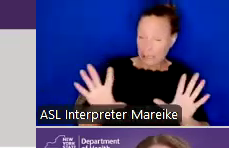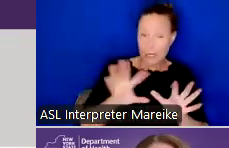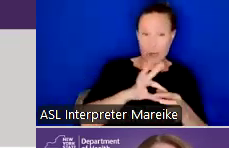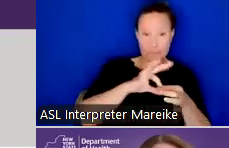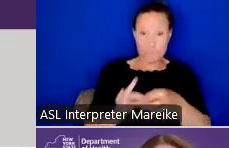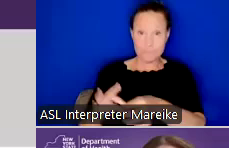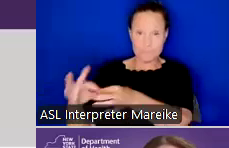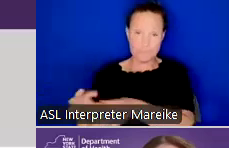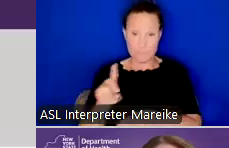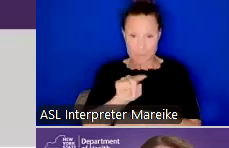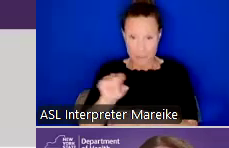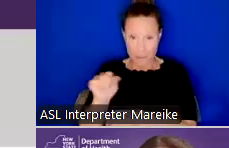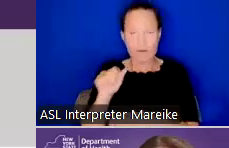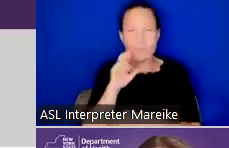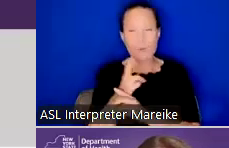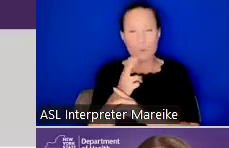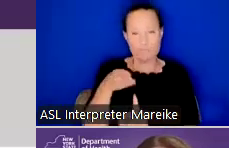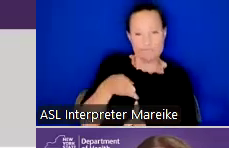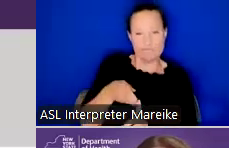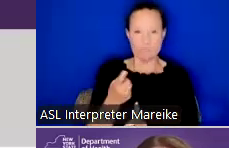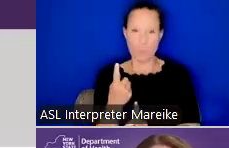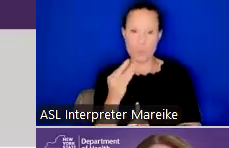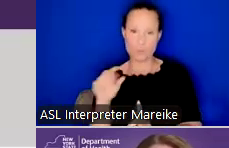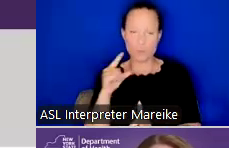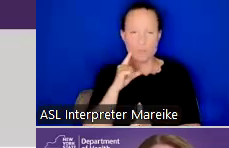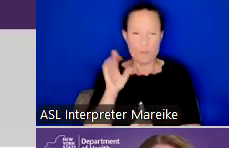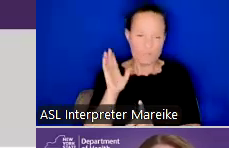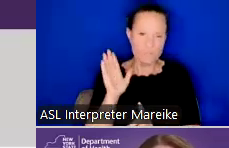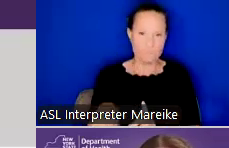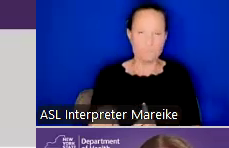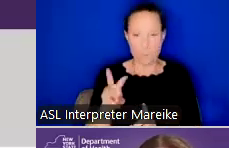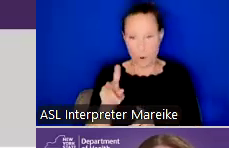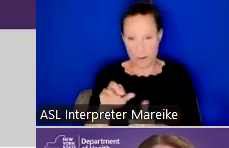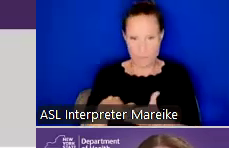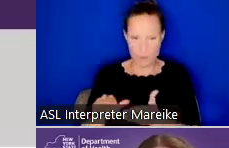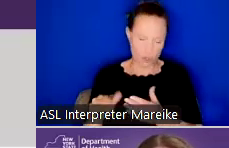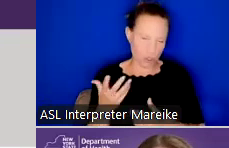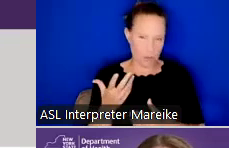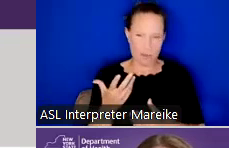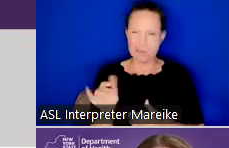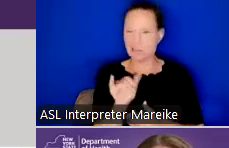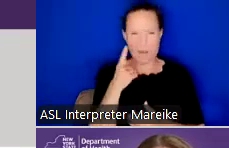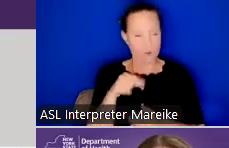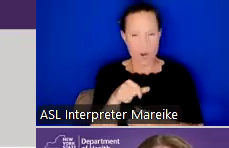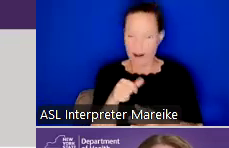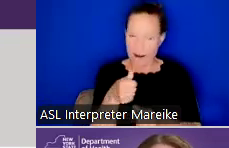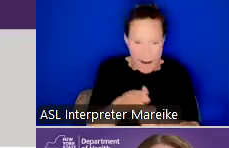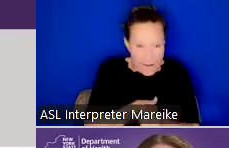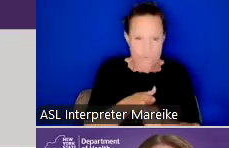data, we are using one tool for the entire waiver, so it's the same across every region of the